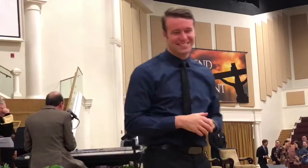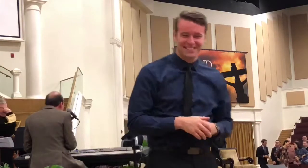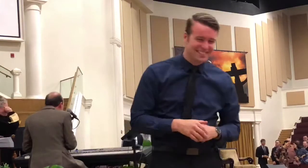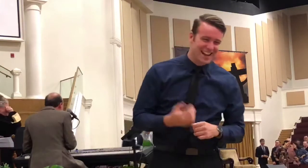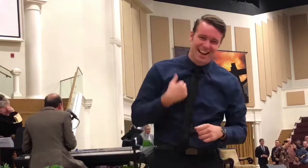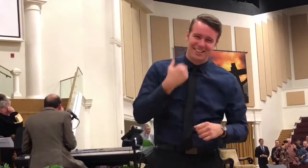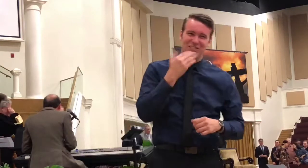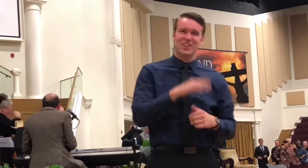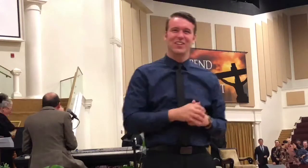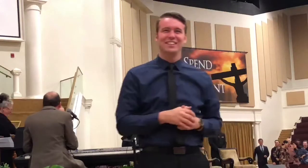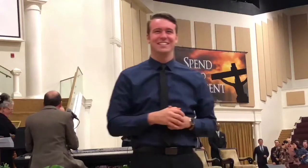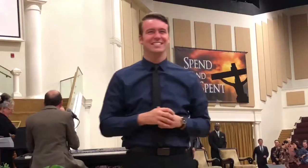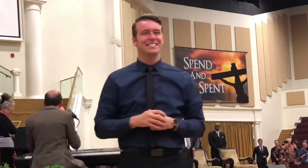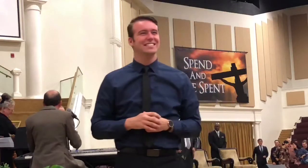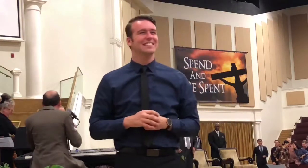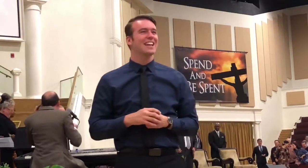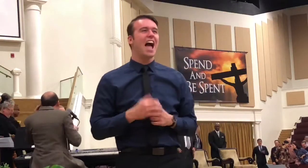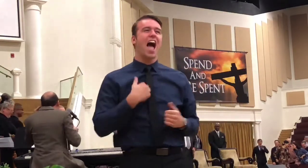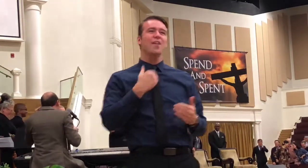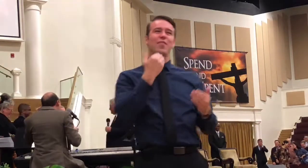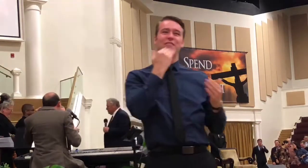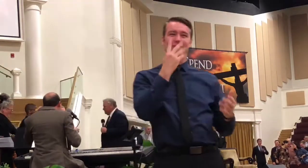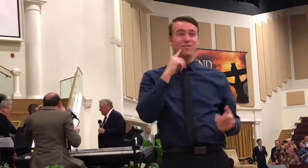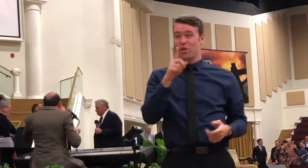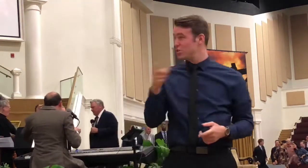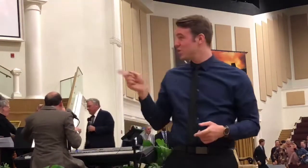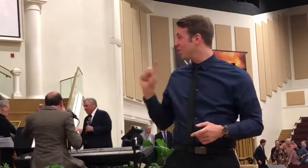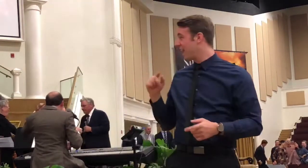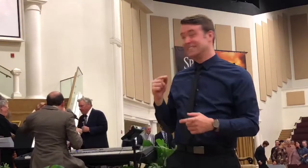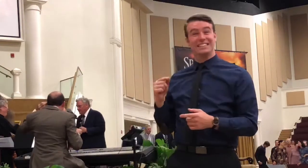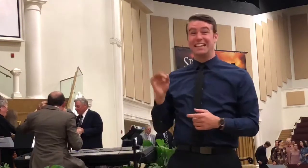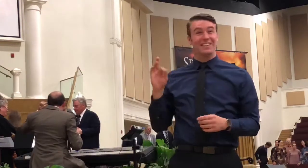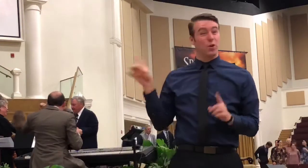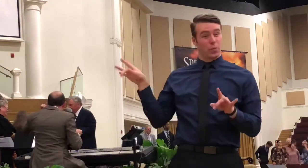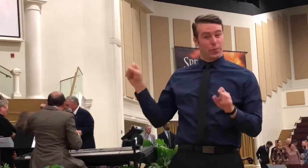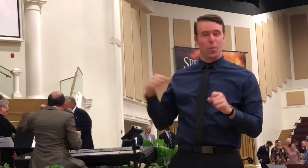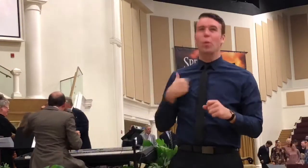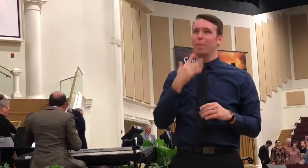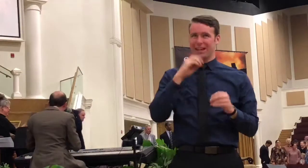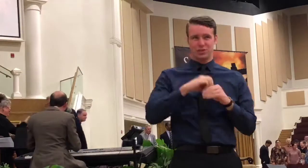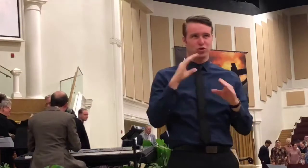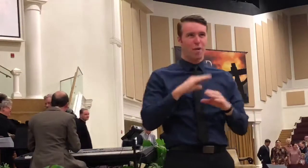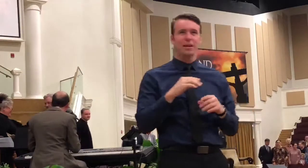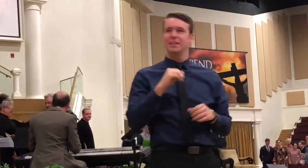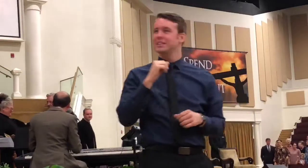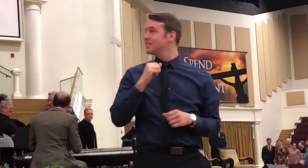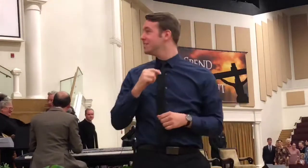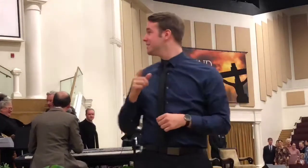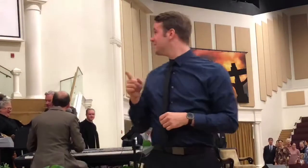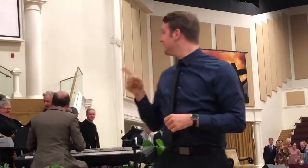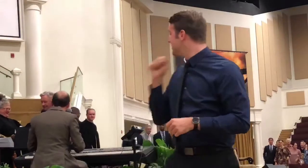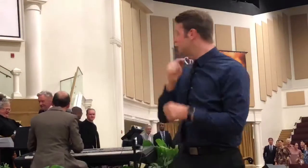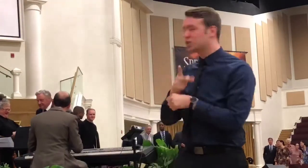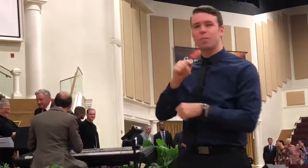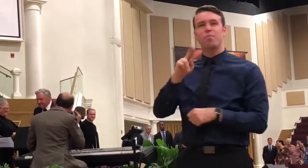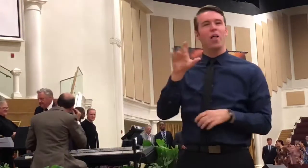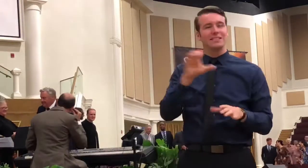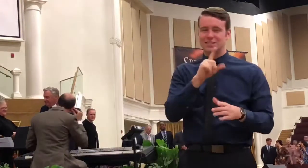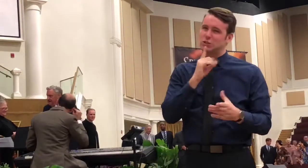I don't know. I'm thankful for you guys. Wouldn't be in trouble if it wasn't for you guys. Sister Polly, you did so good